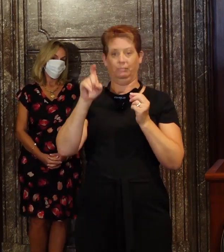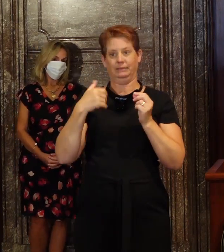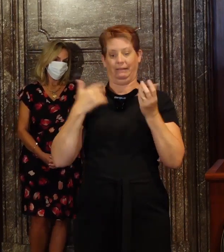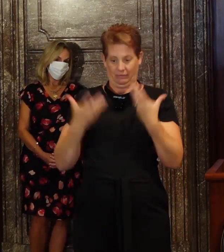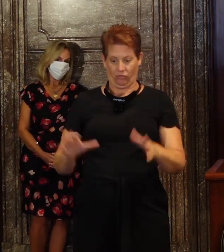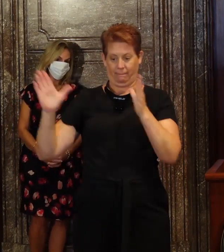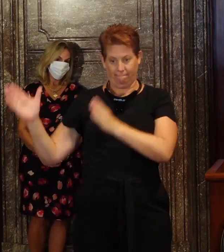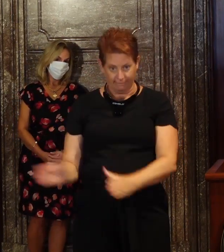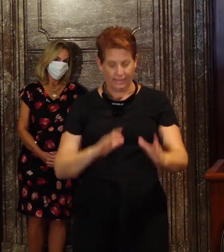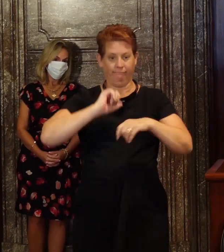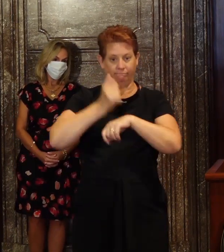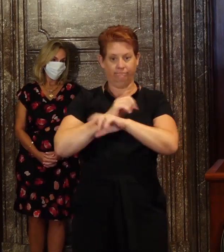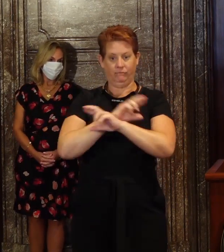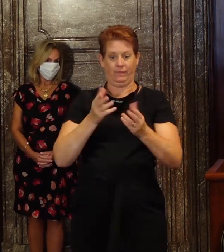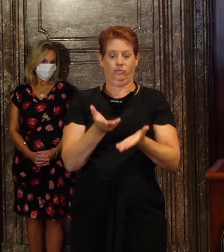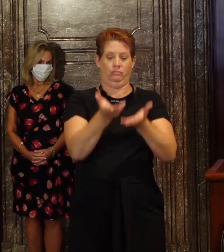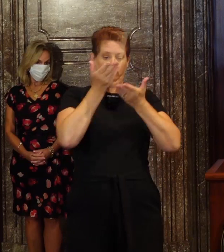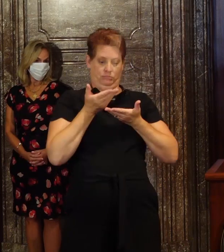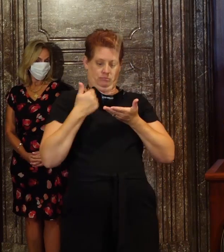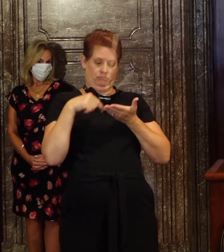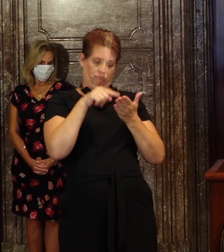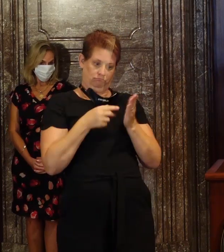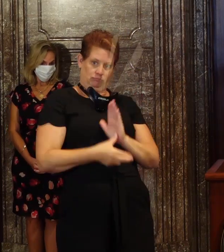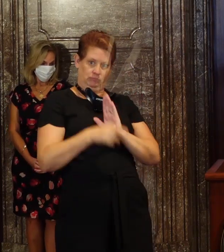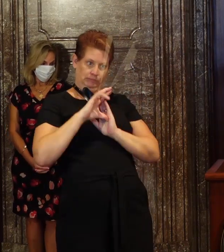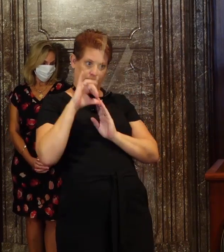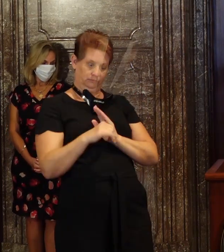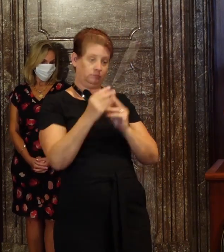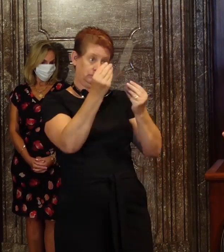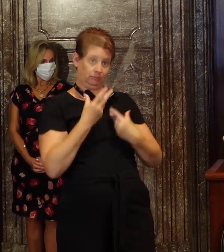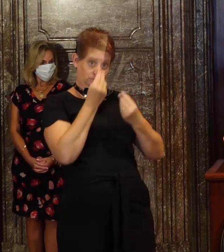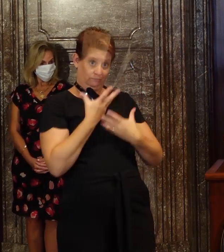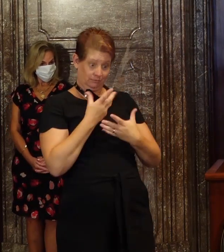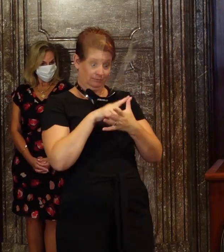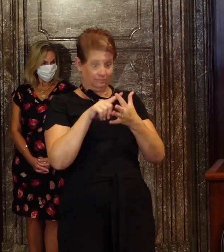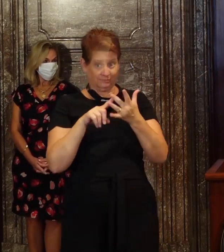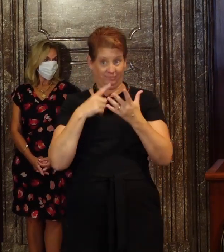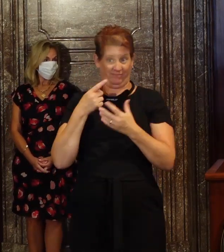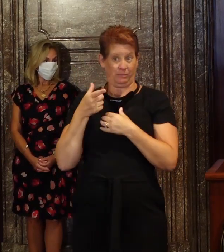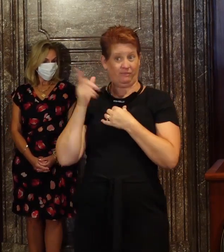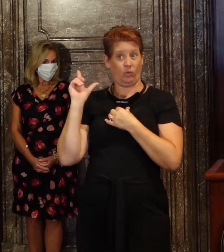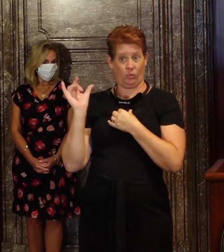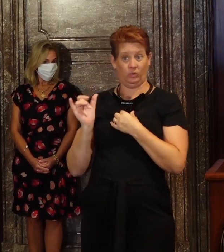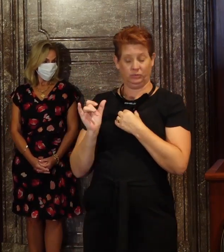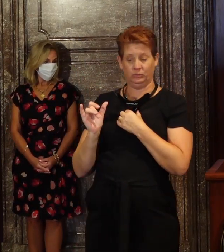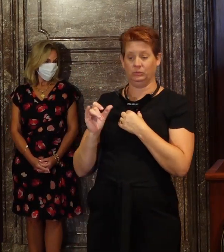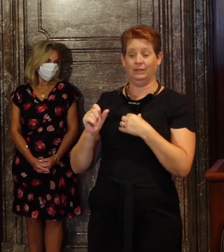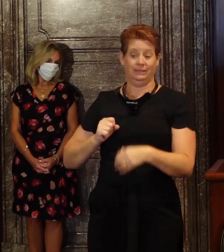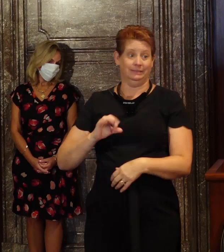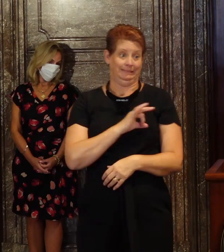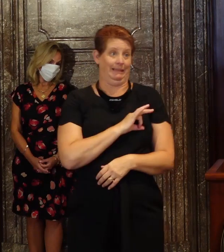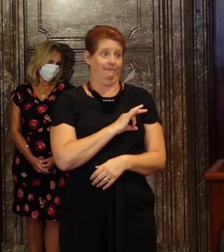prepared a visitation plan. They'll need to submit that to us. They'll need to be reporting to us all those things I mentioned previously. And staff